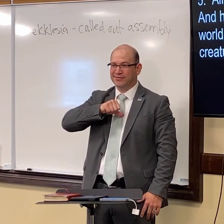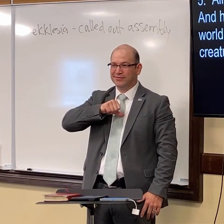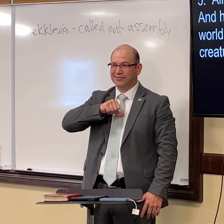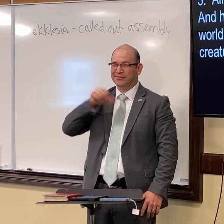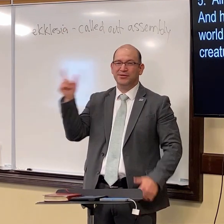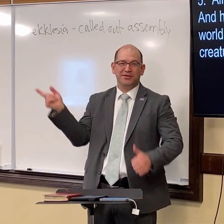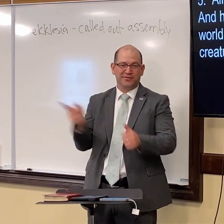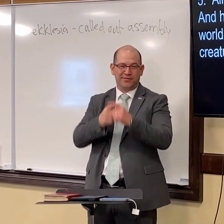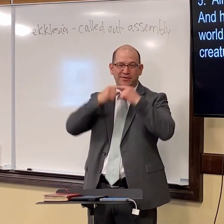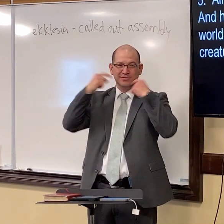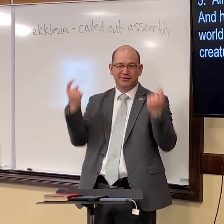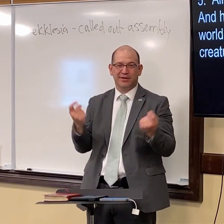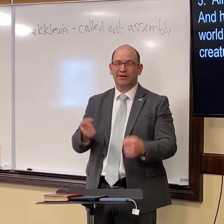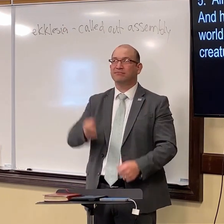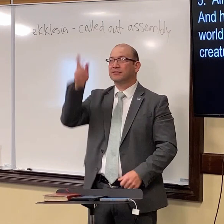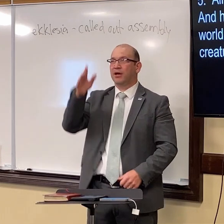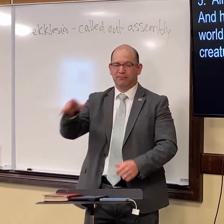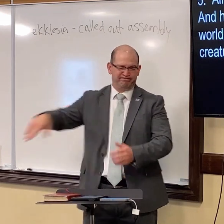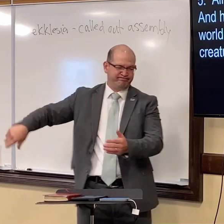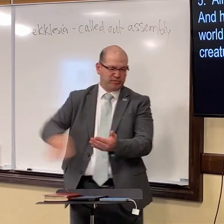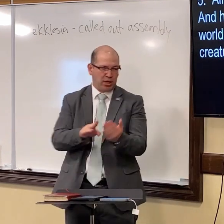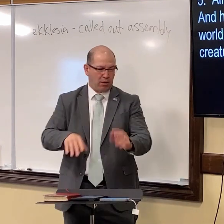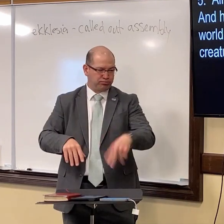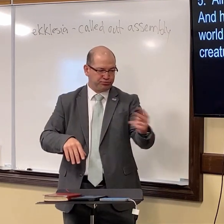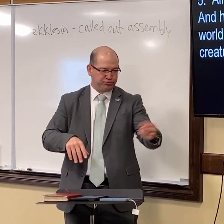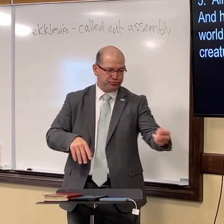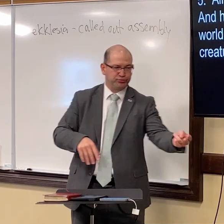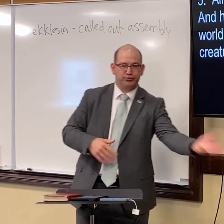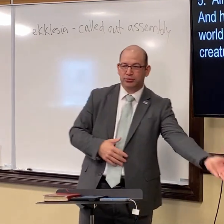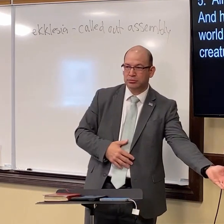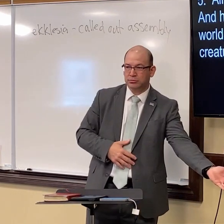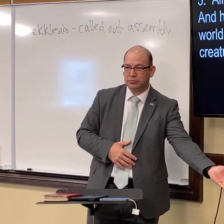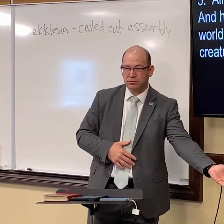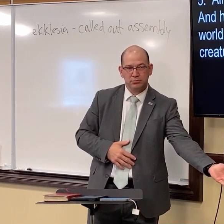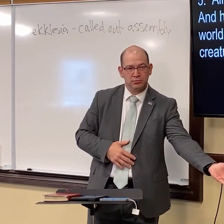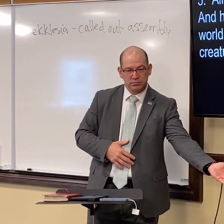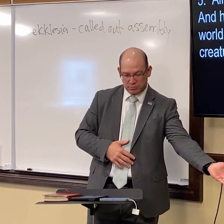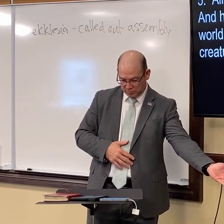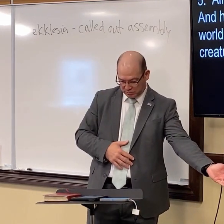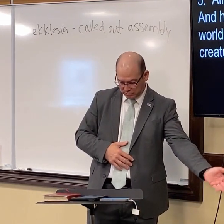Satan became prideful, and God kicked him out of heaven.